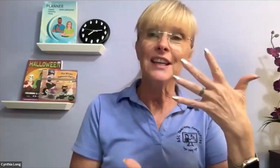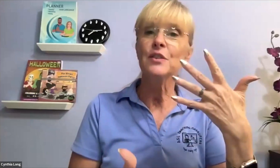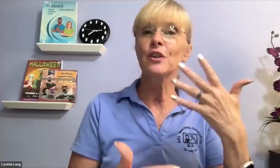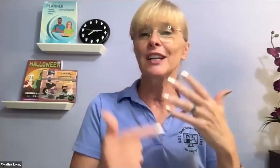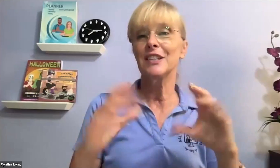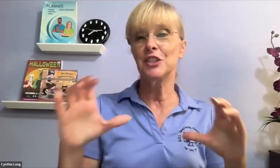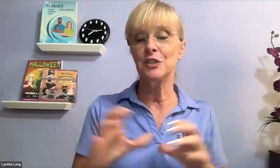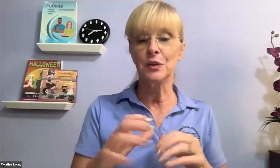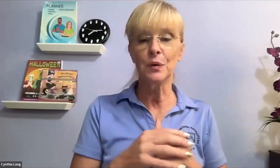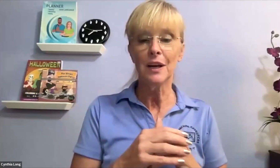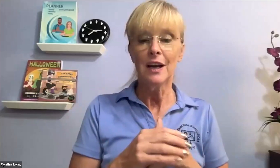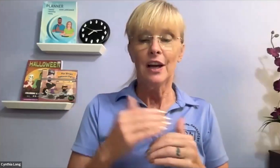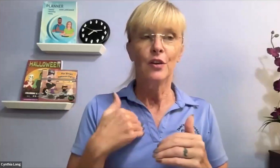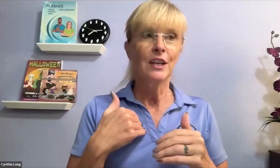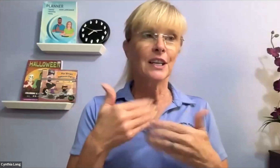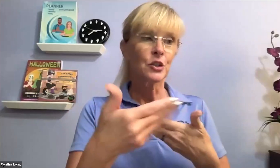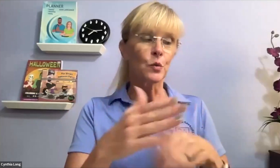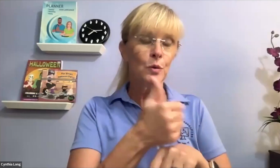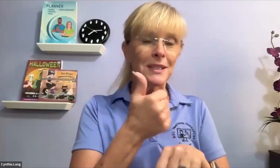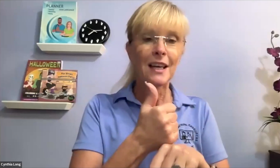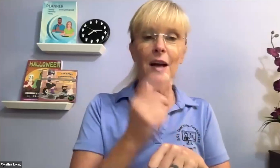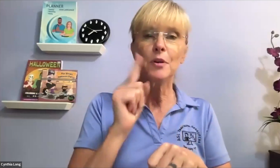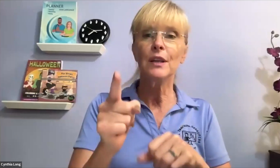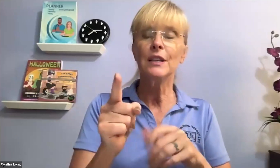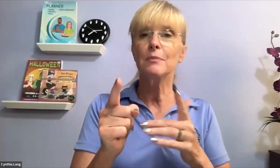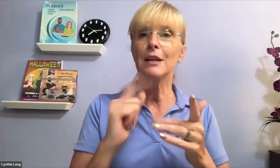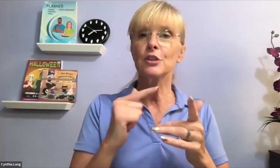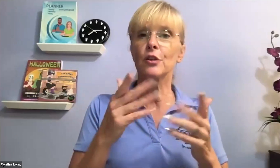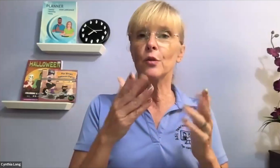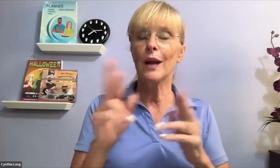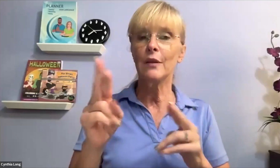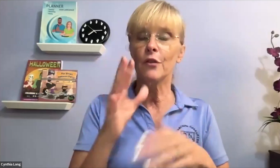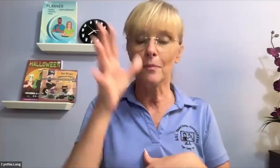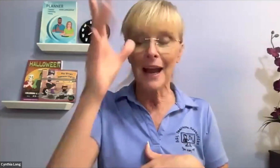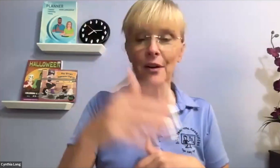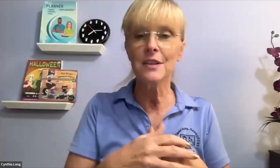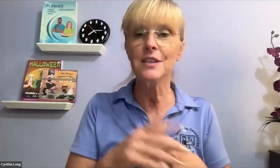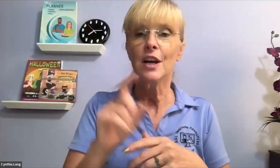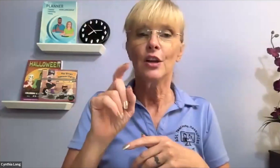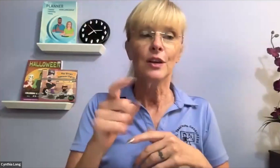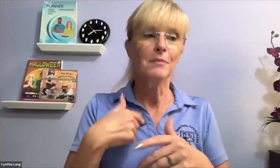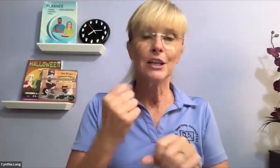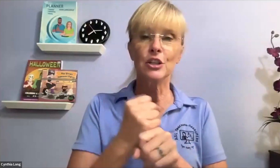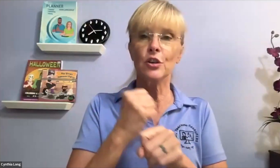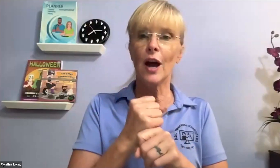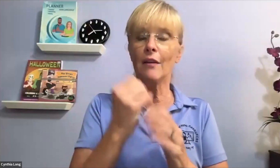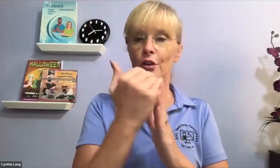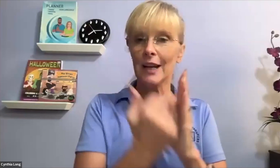things on your list to do. You need to get your room set up. You need to make sure you're ready for the parents. You need to make sure you have your